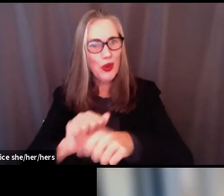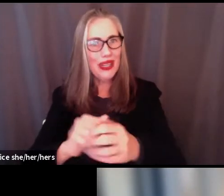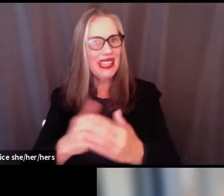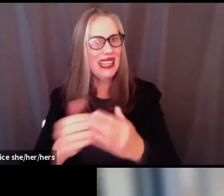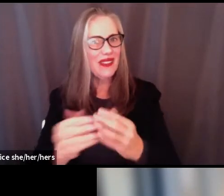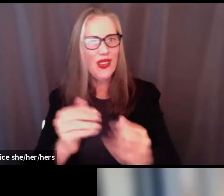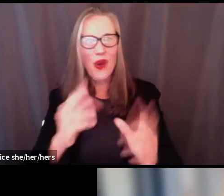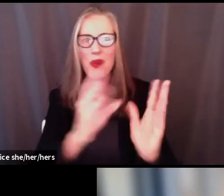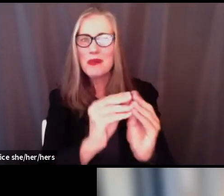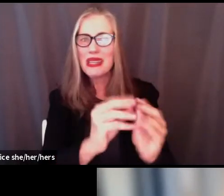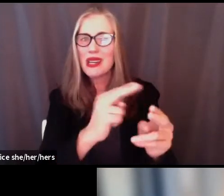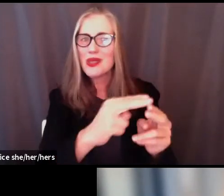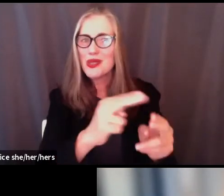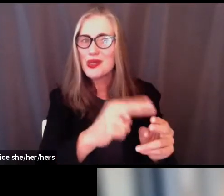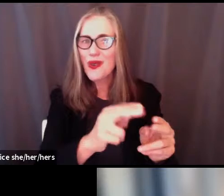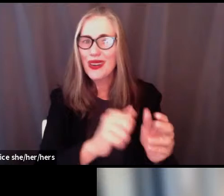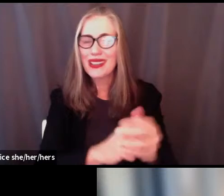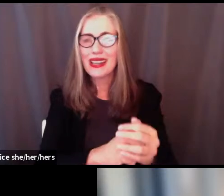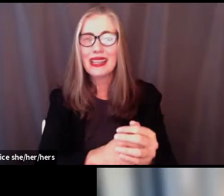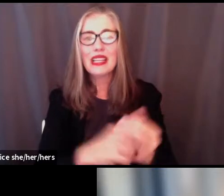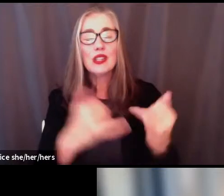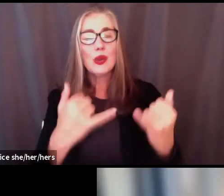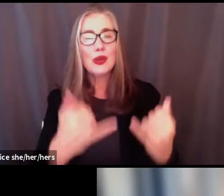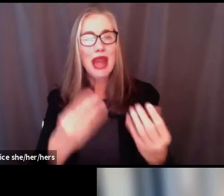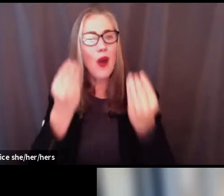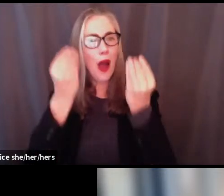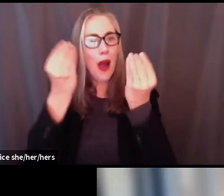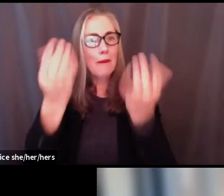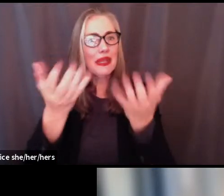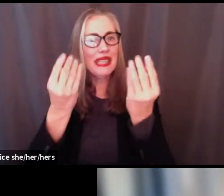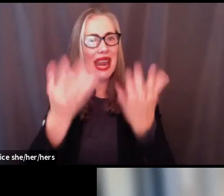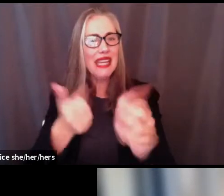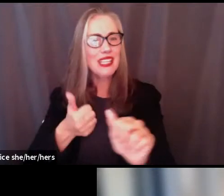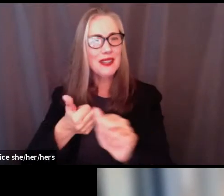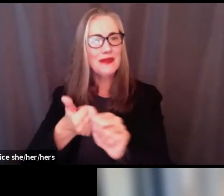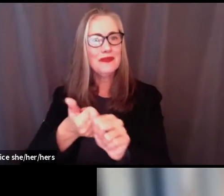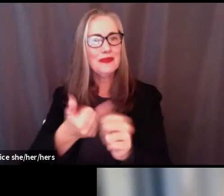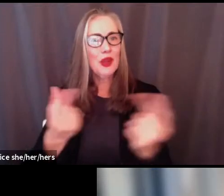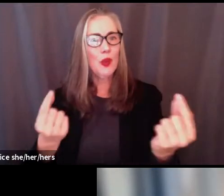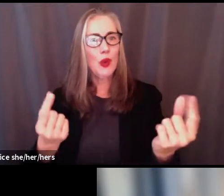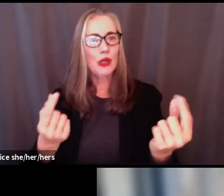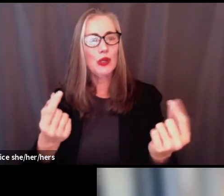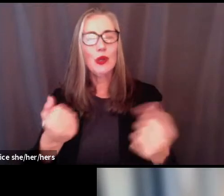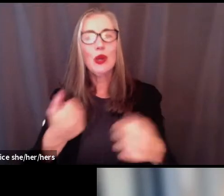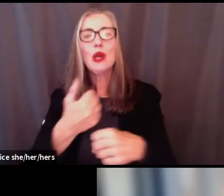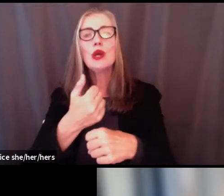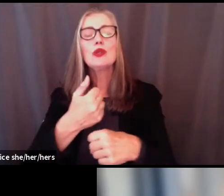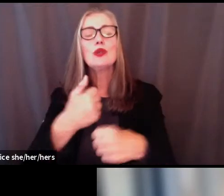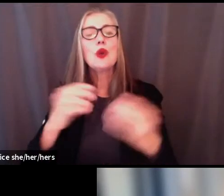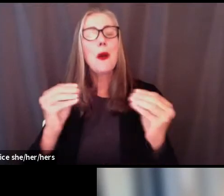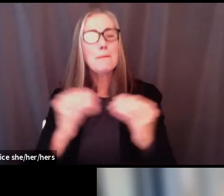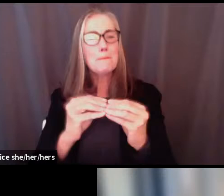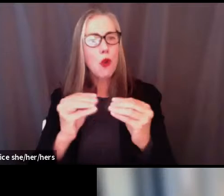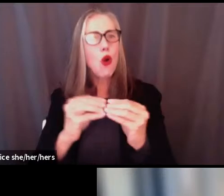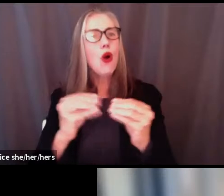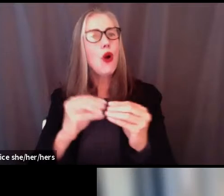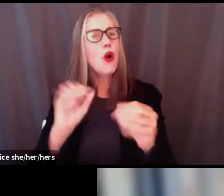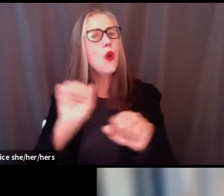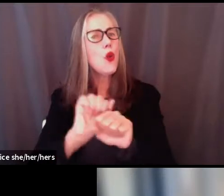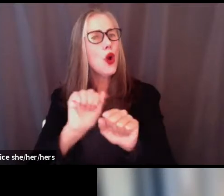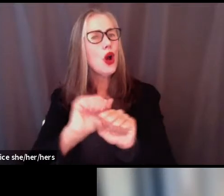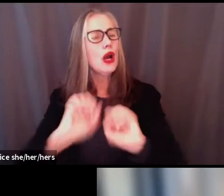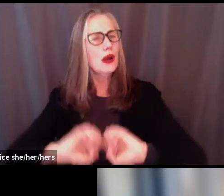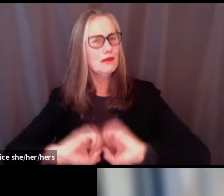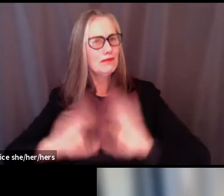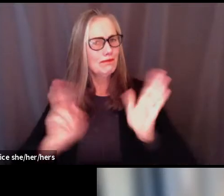give everyone a brief update on what we've been doing to make work more transparent to everyone.